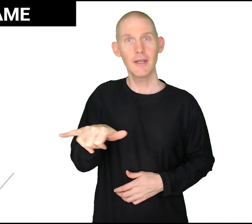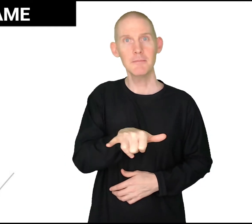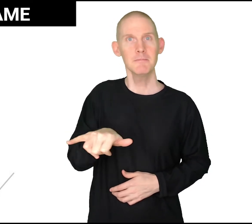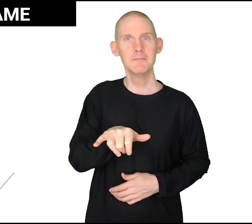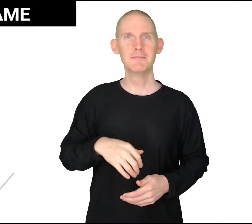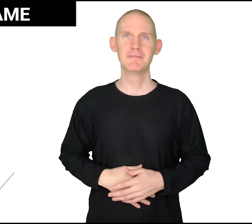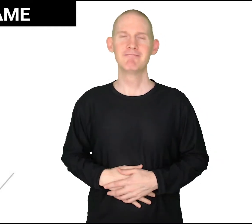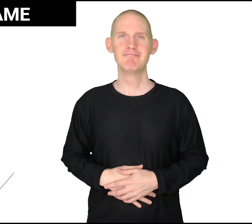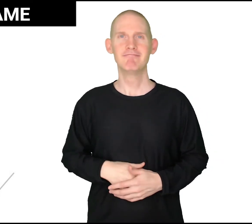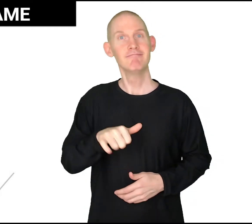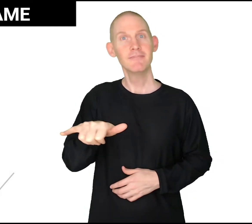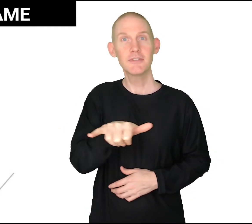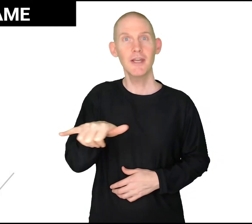Same. Same.